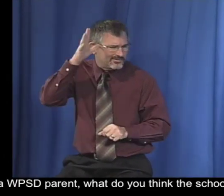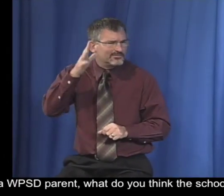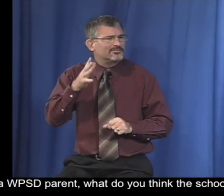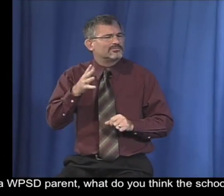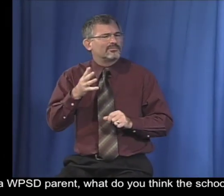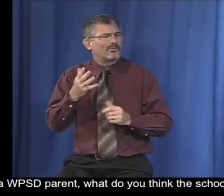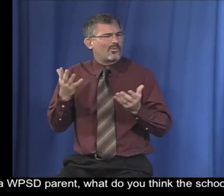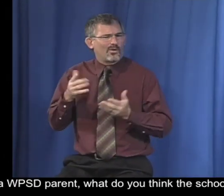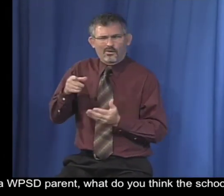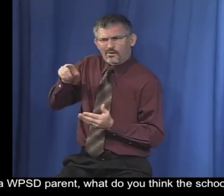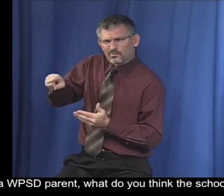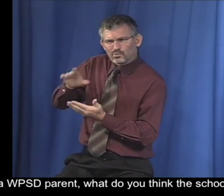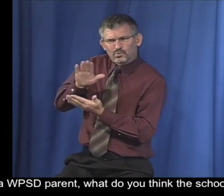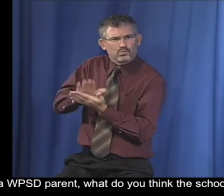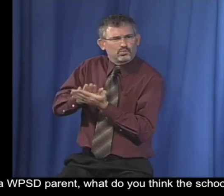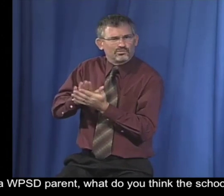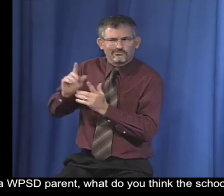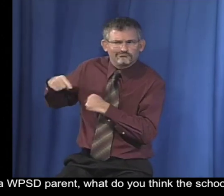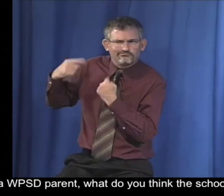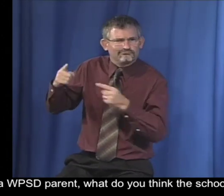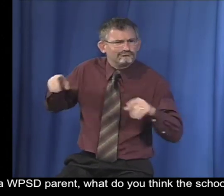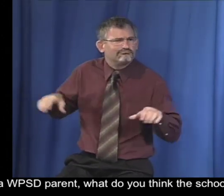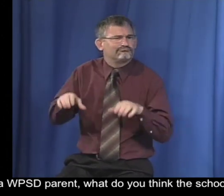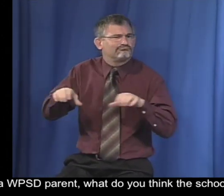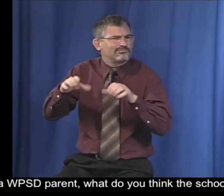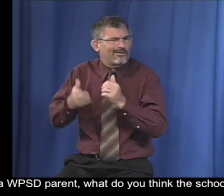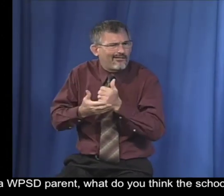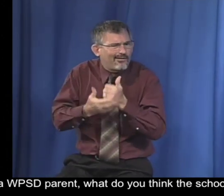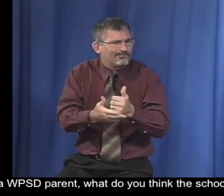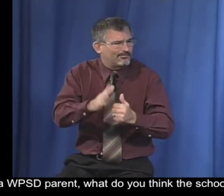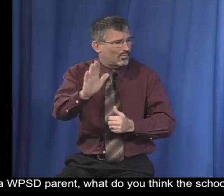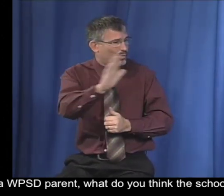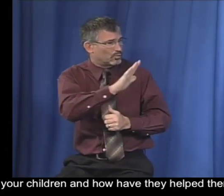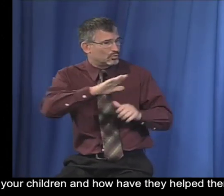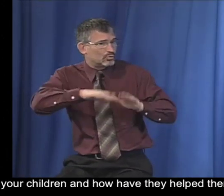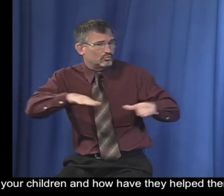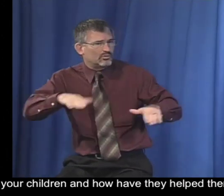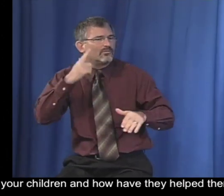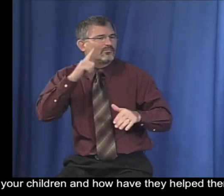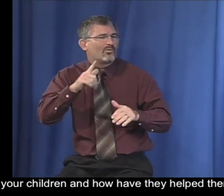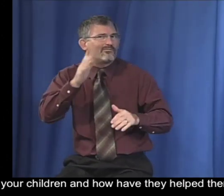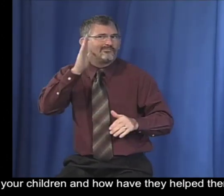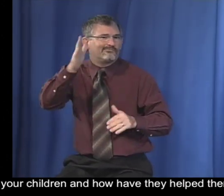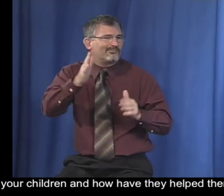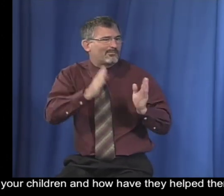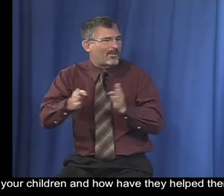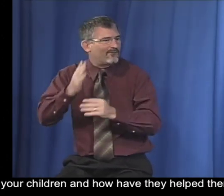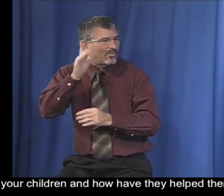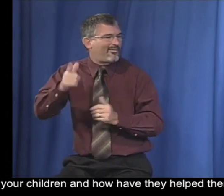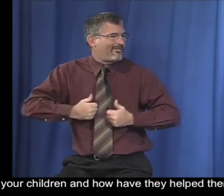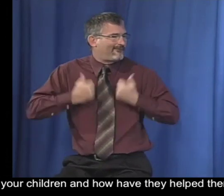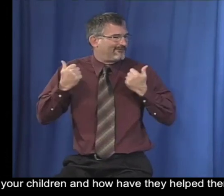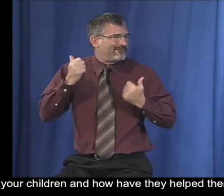As a WPSD parent, what do you think the school has done for your children? And how have they helped them